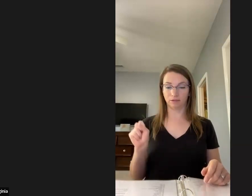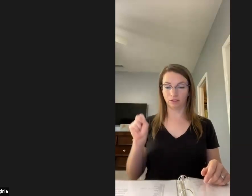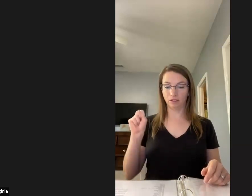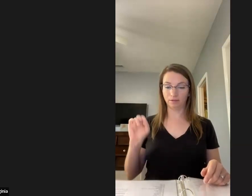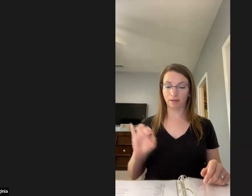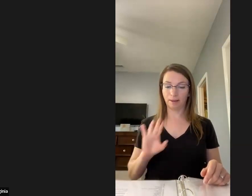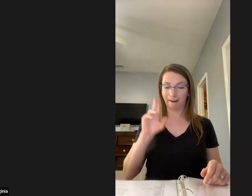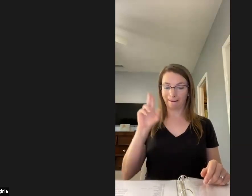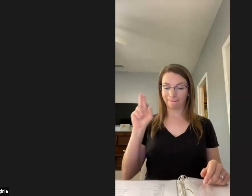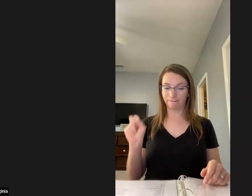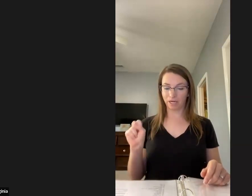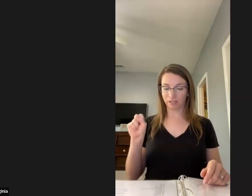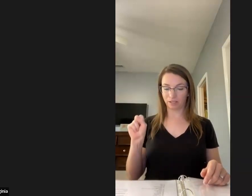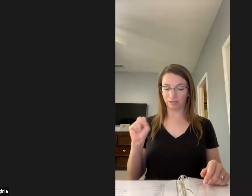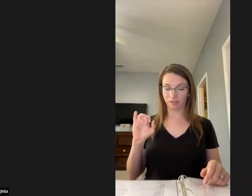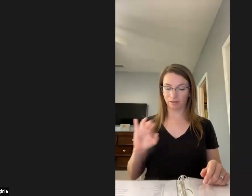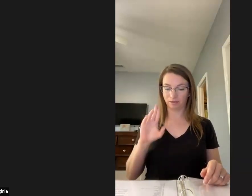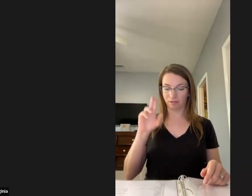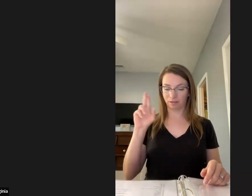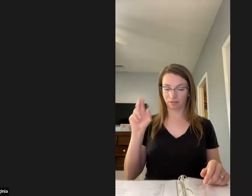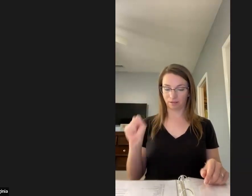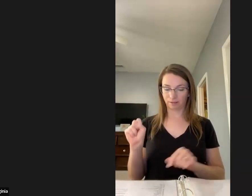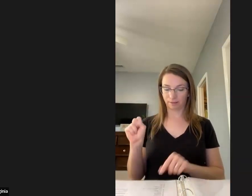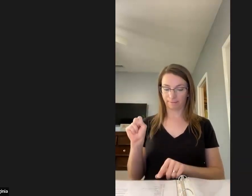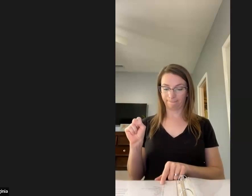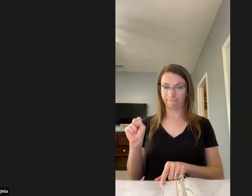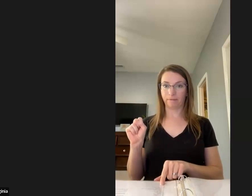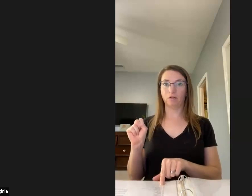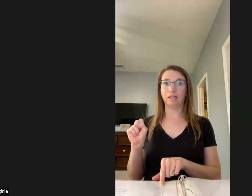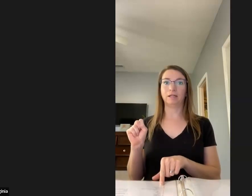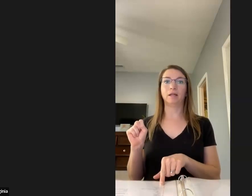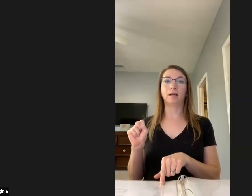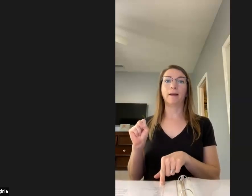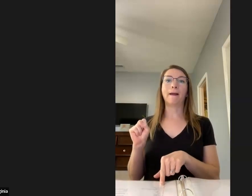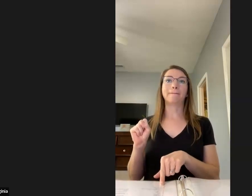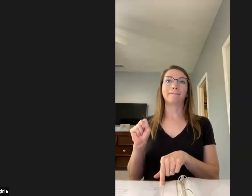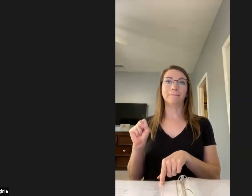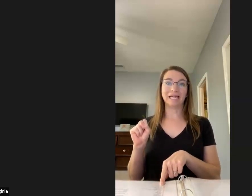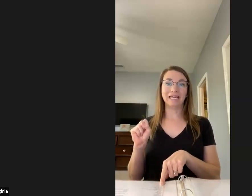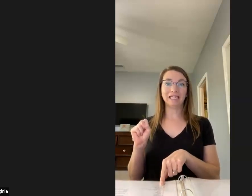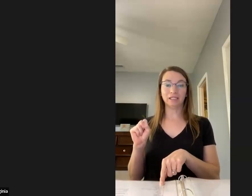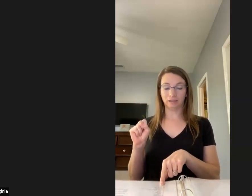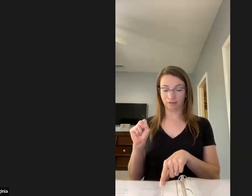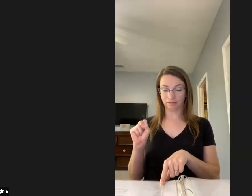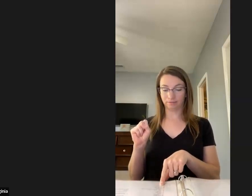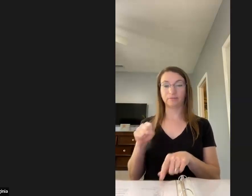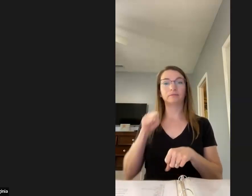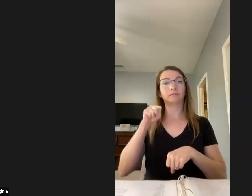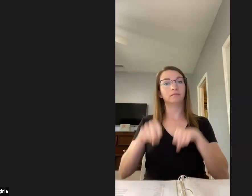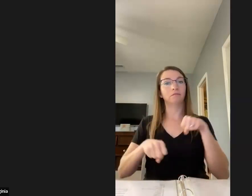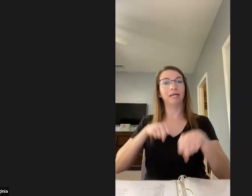Very good. Bus. All right. Bike.